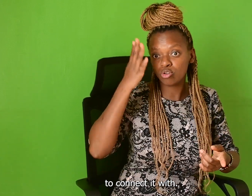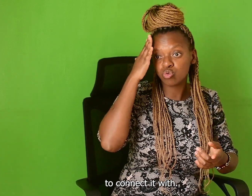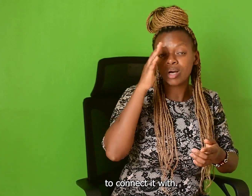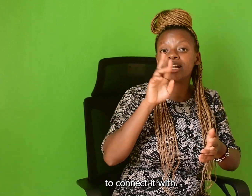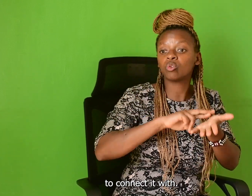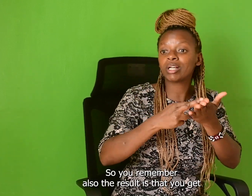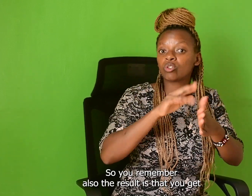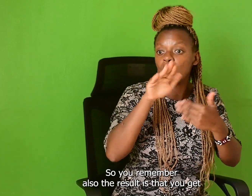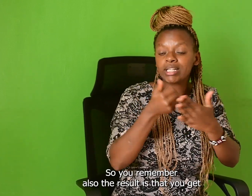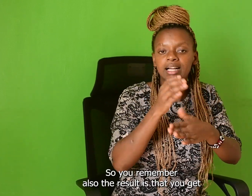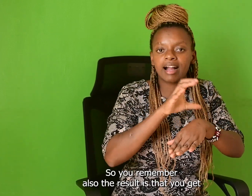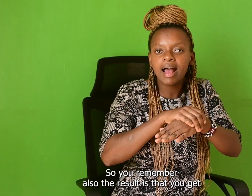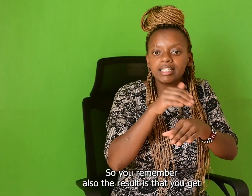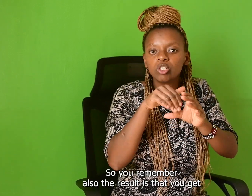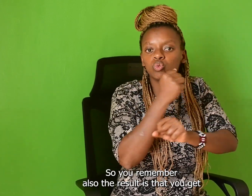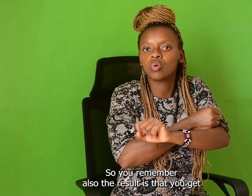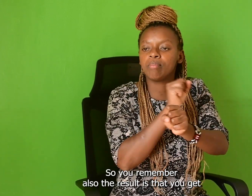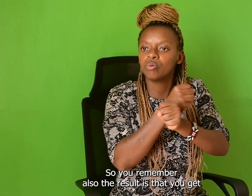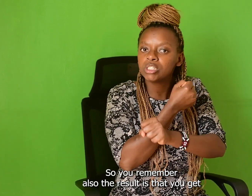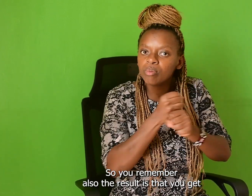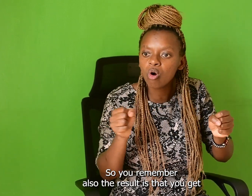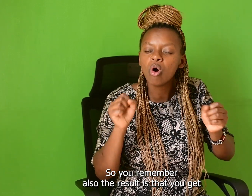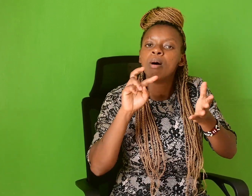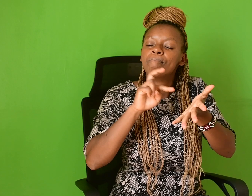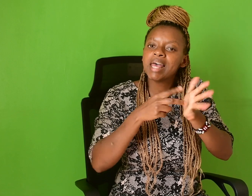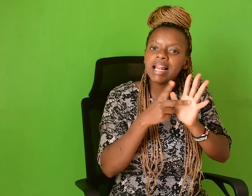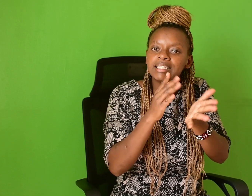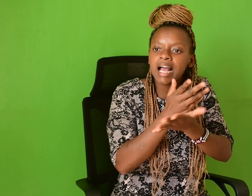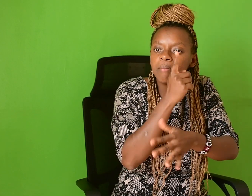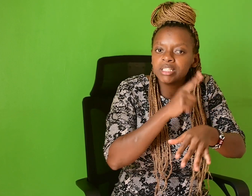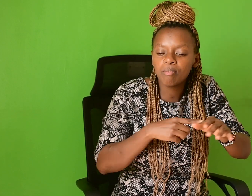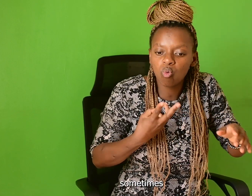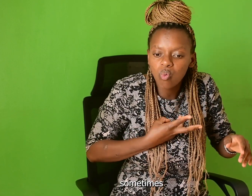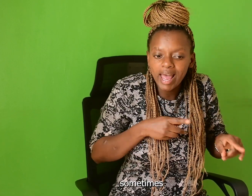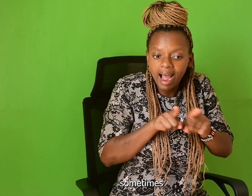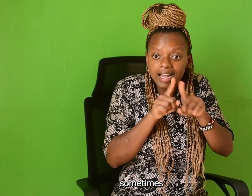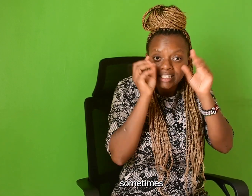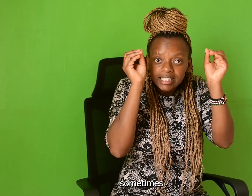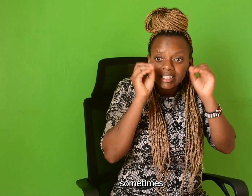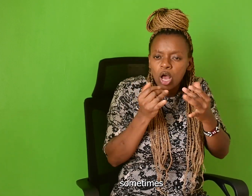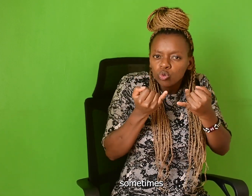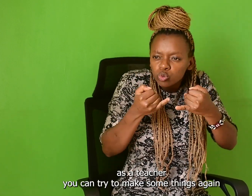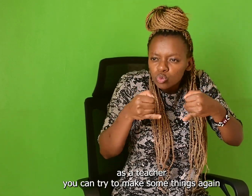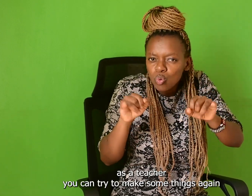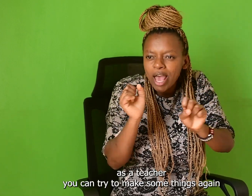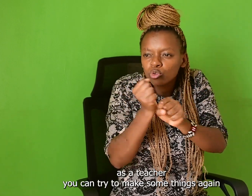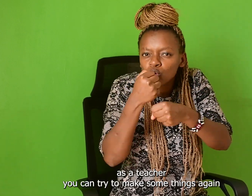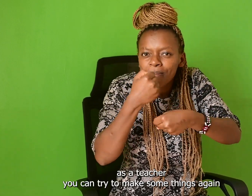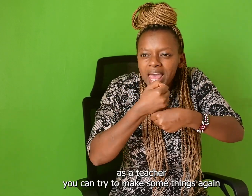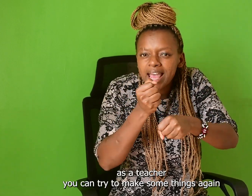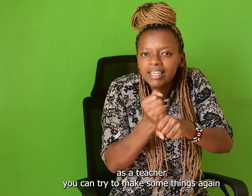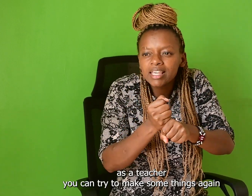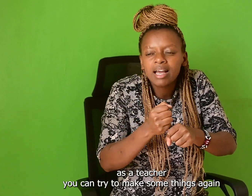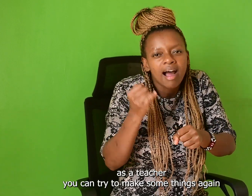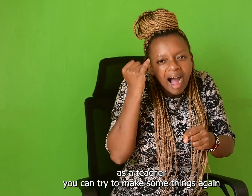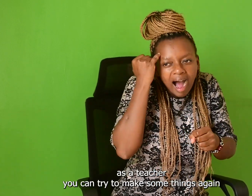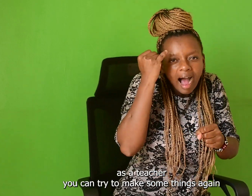with. So you remember also the resources that we get. Sometimes as a teacher, you can try to make some